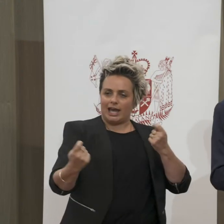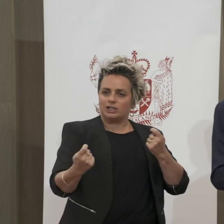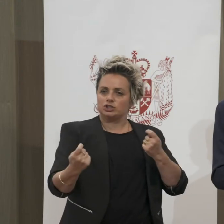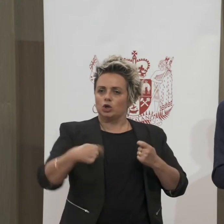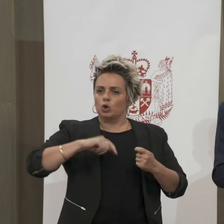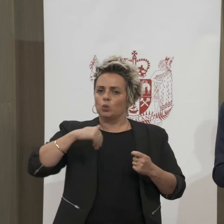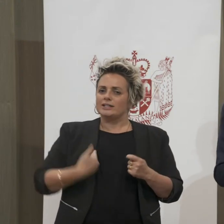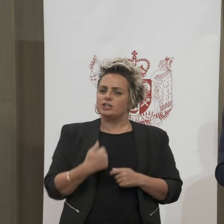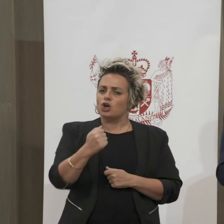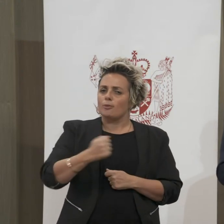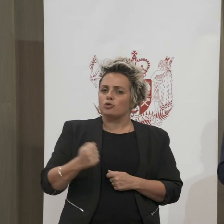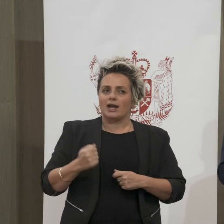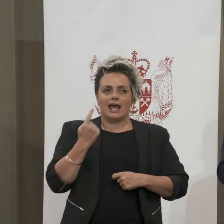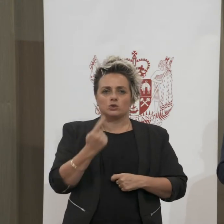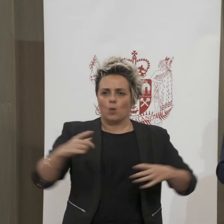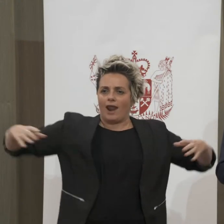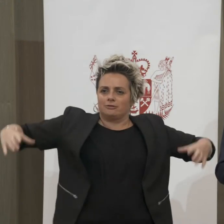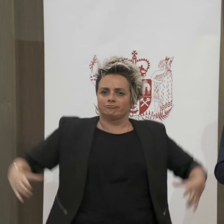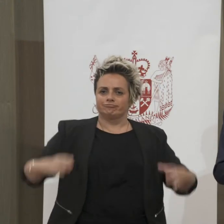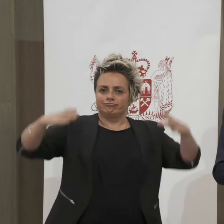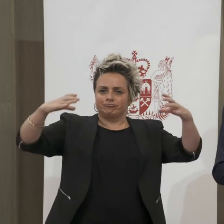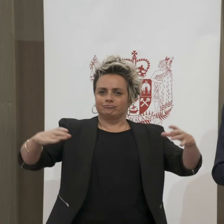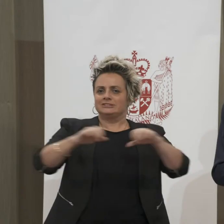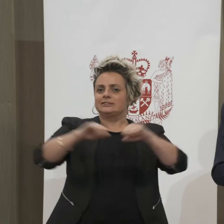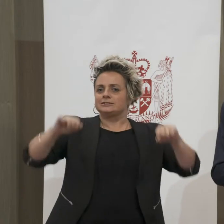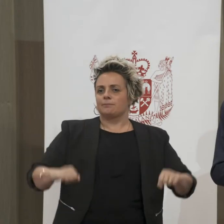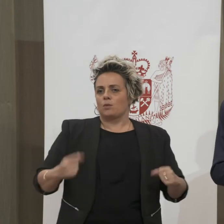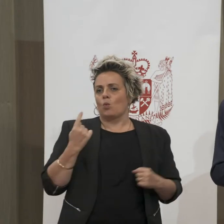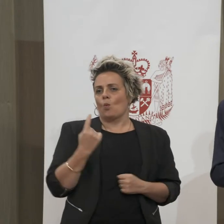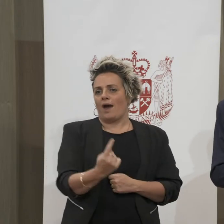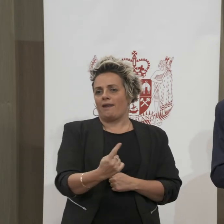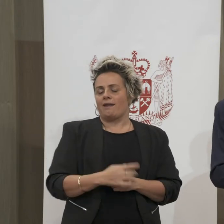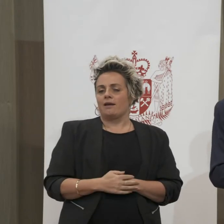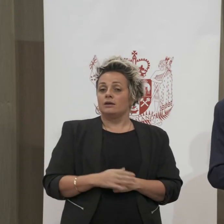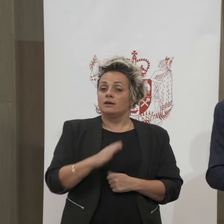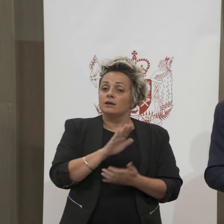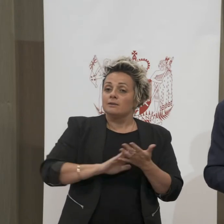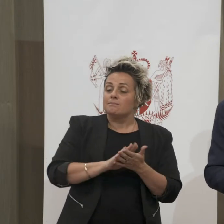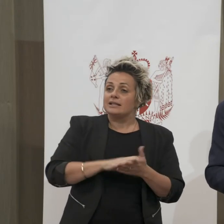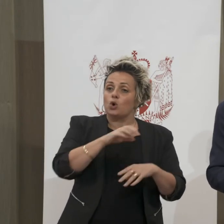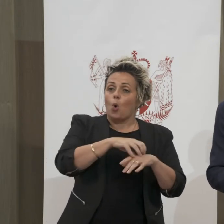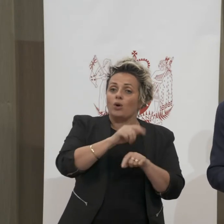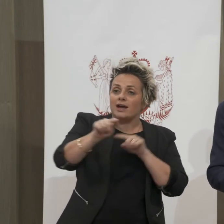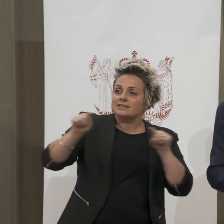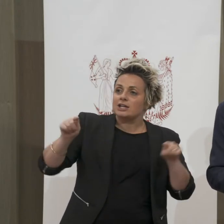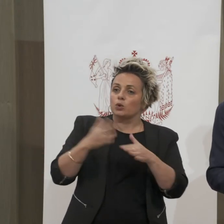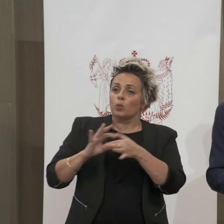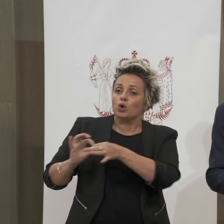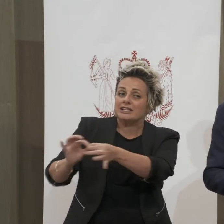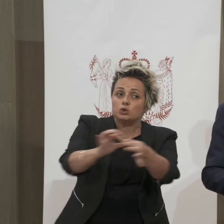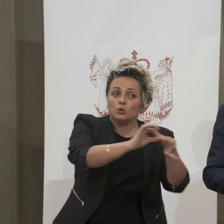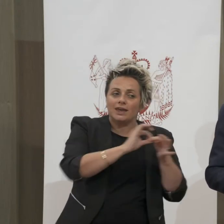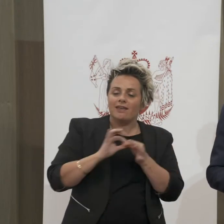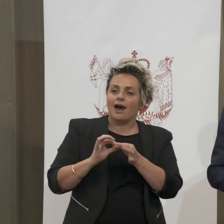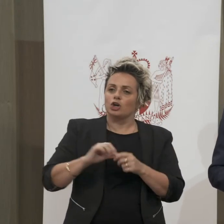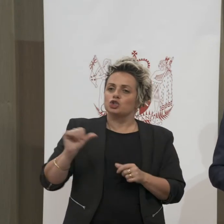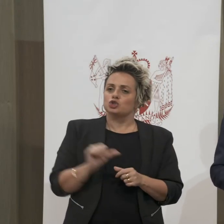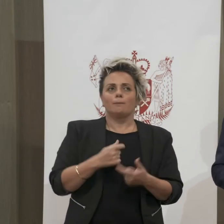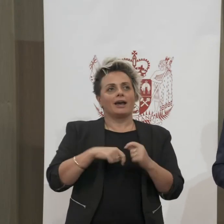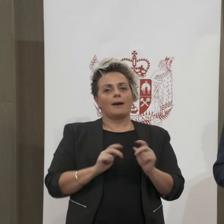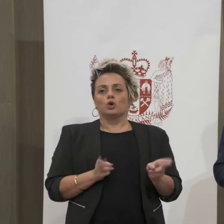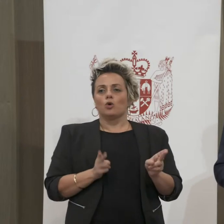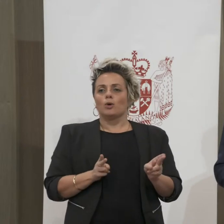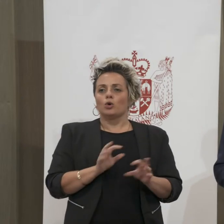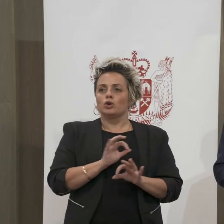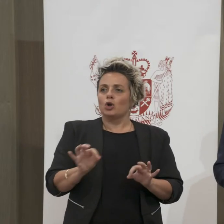to operate as one system. It means that organisations working together should be the norm,